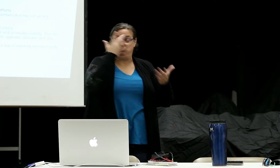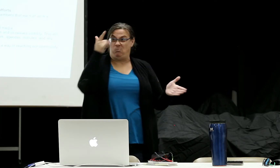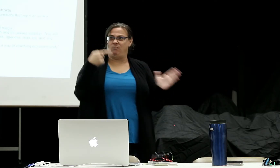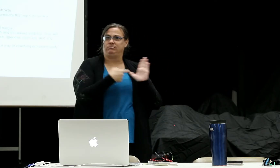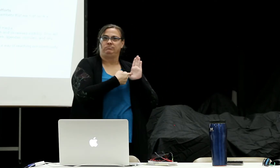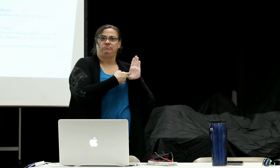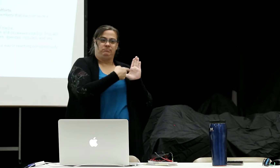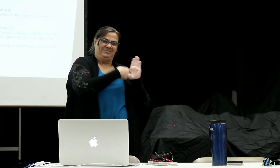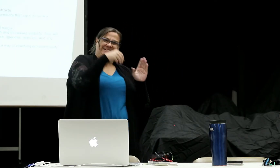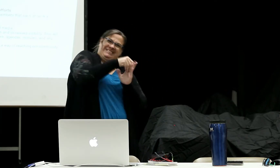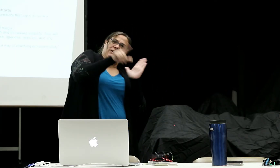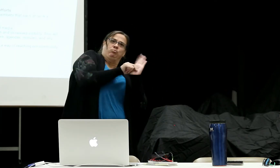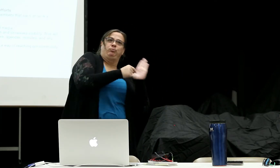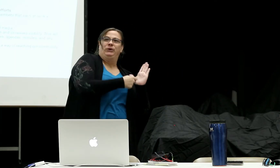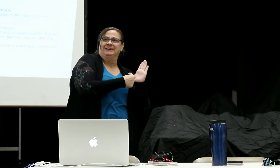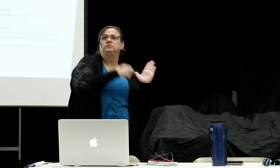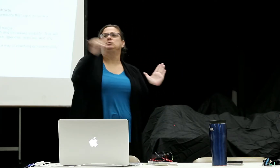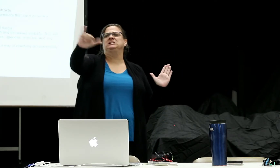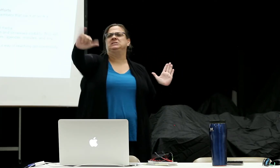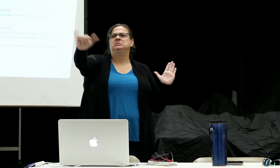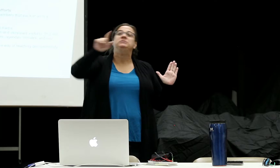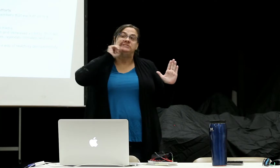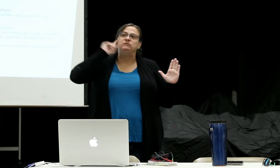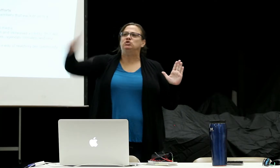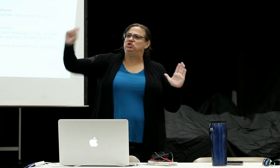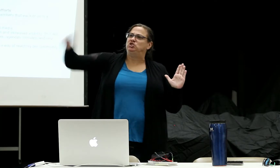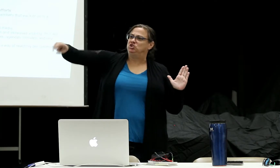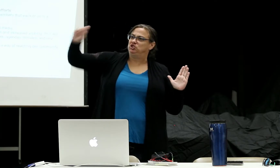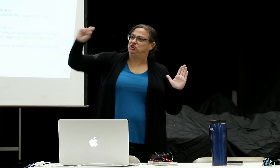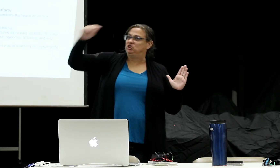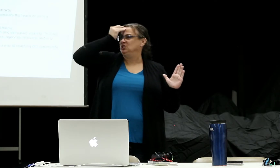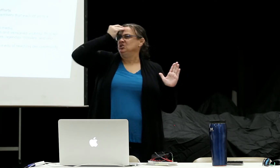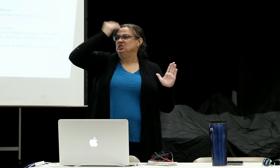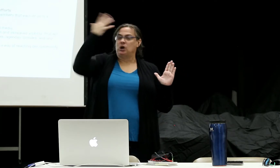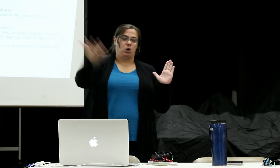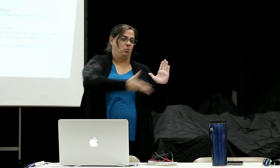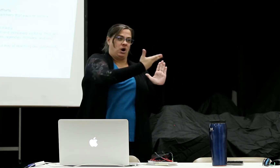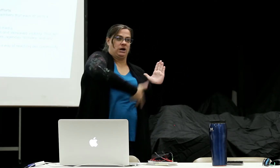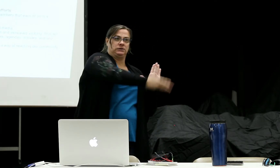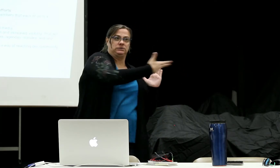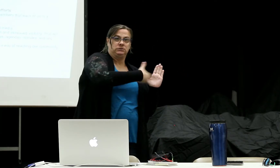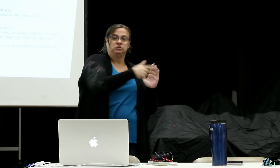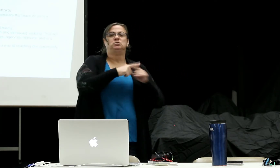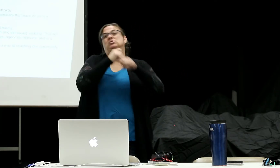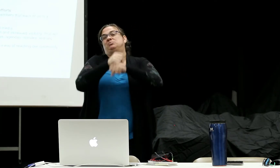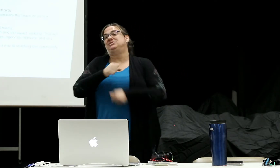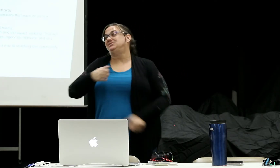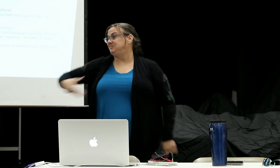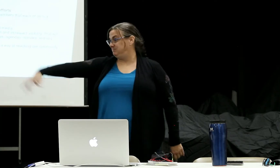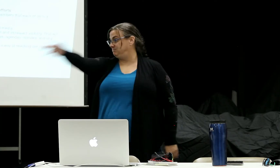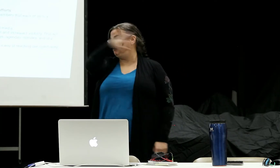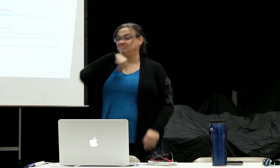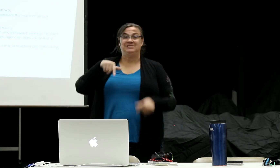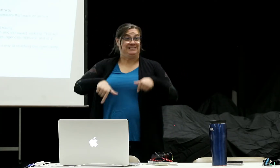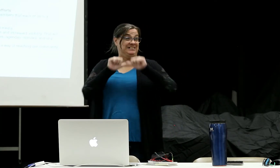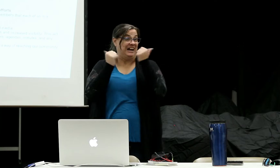the law, explained accommodations. It is in print, it's available online, and I feel like people should know exactly what their rights are to be